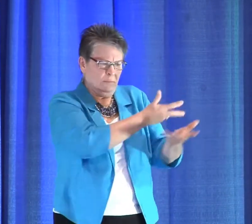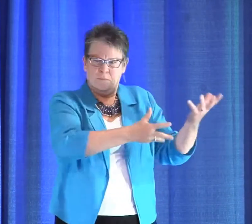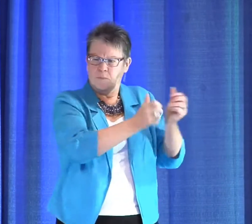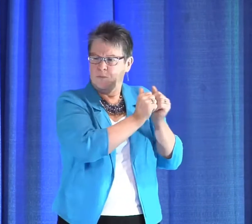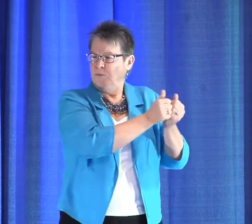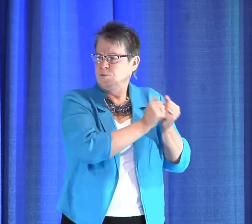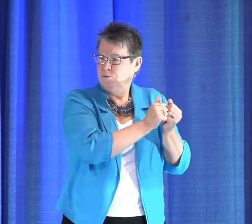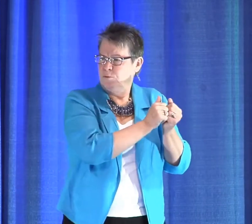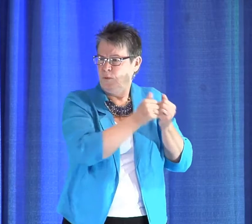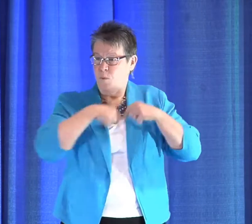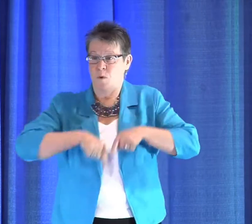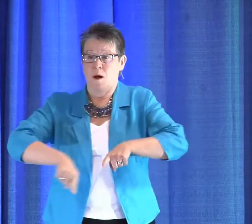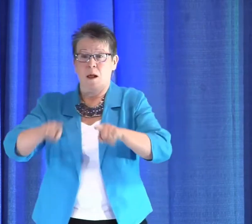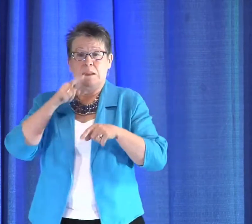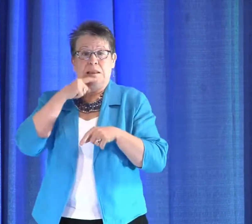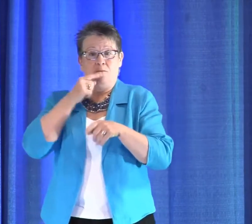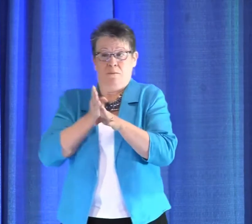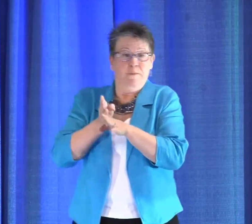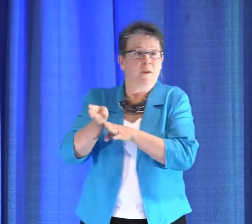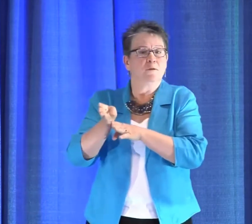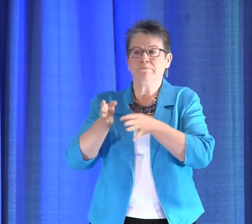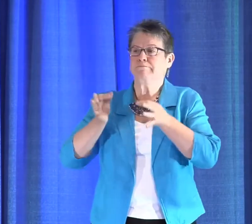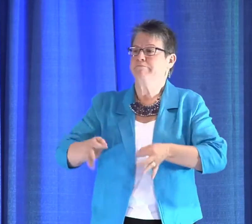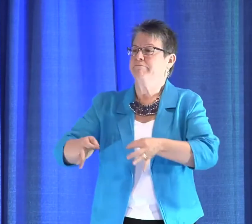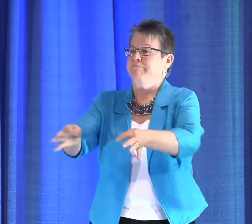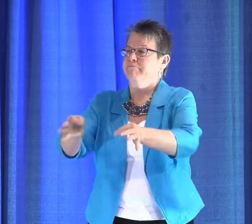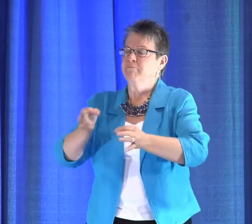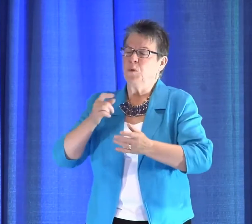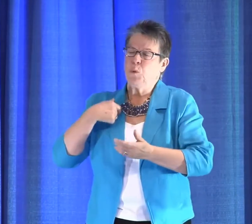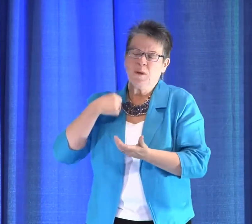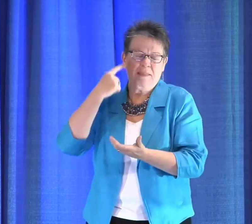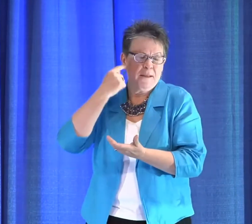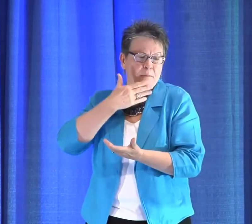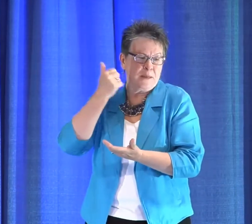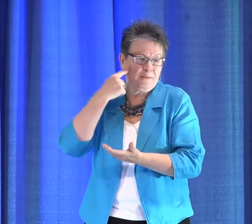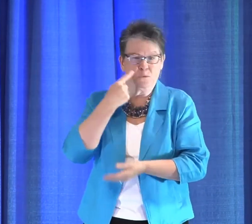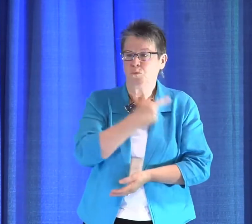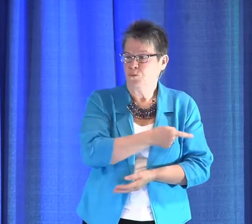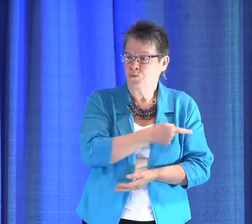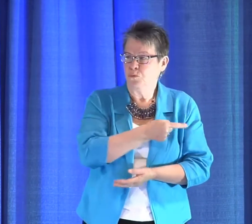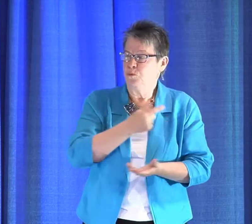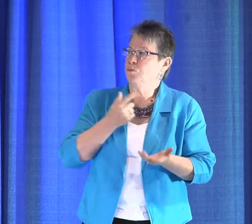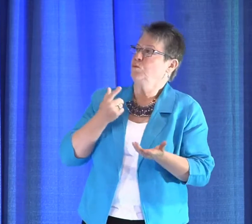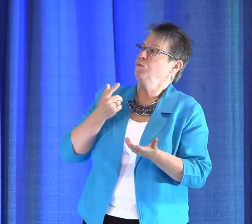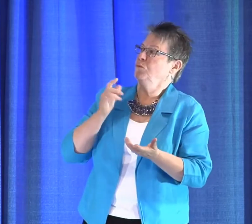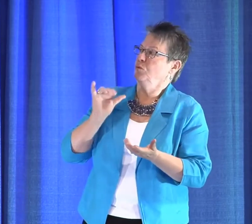languages worked together to figure out the best way. While with the hearing profession, interpreters, it's